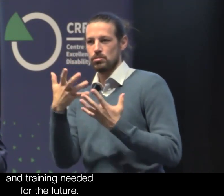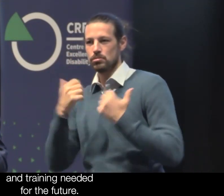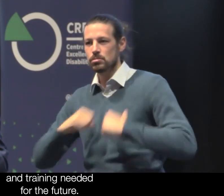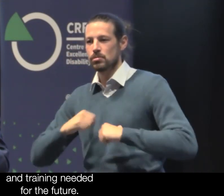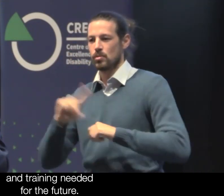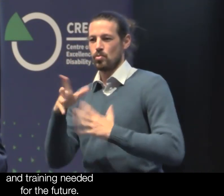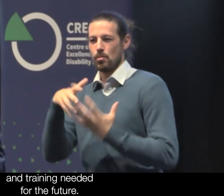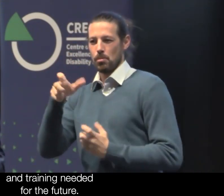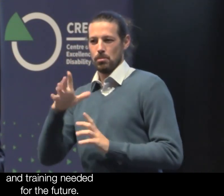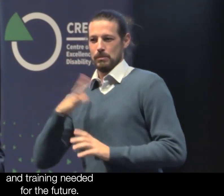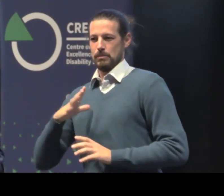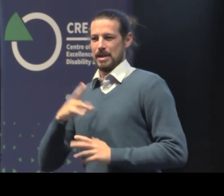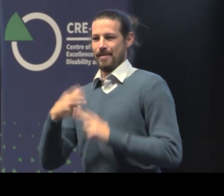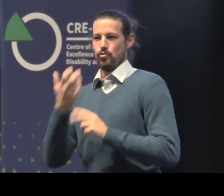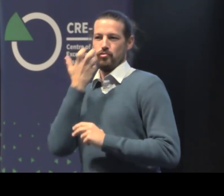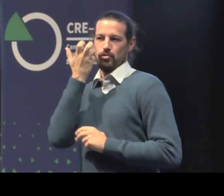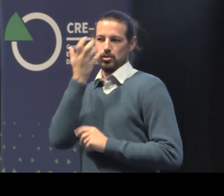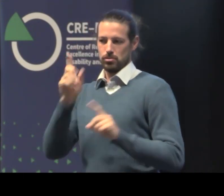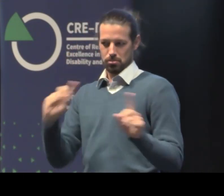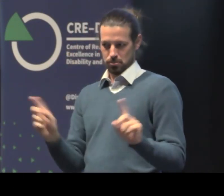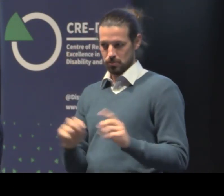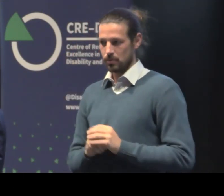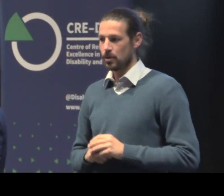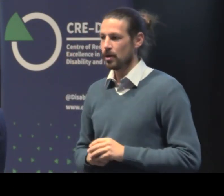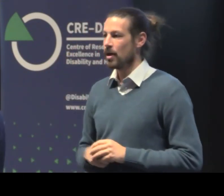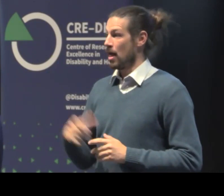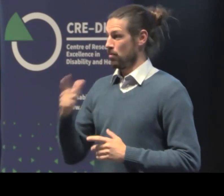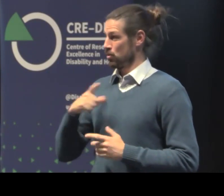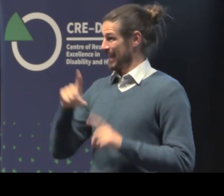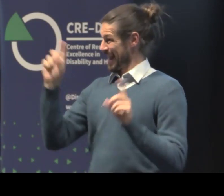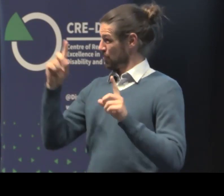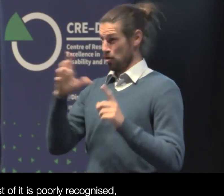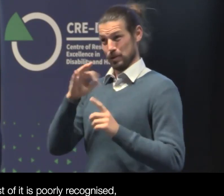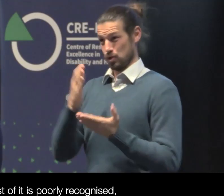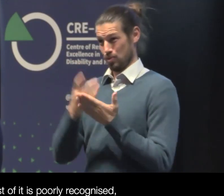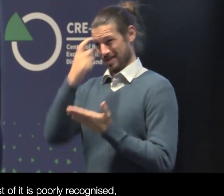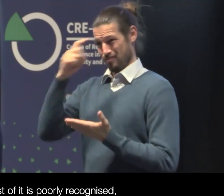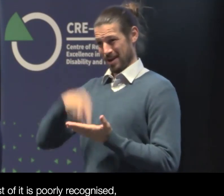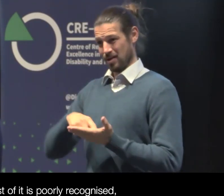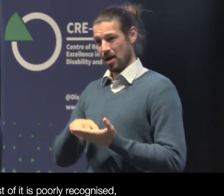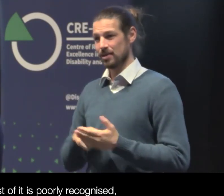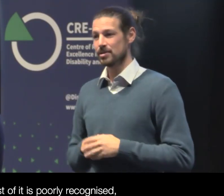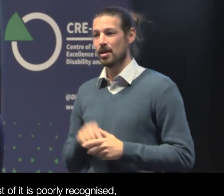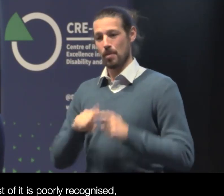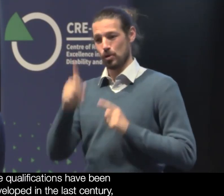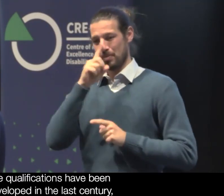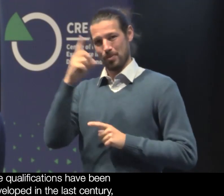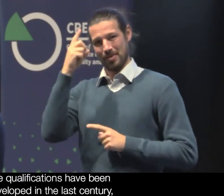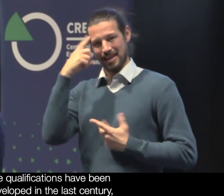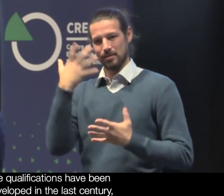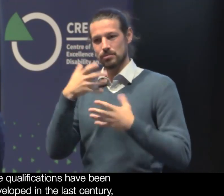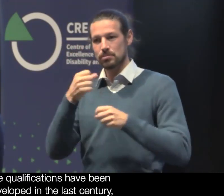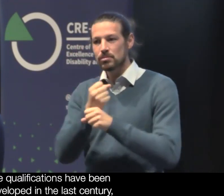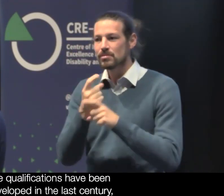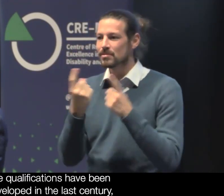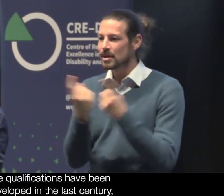for the future. Because you know what? It's so far poorly recognised. Most of it is poorly recognised. The qualifications have been developed